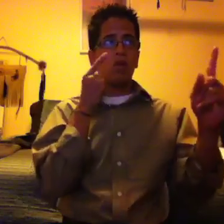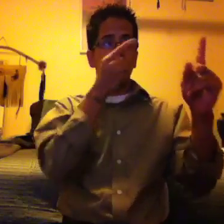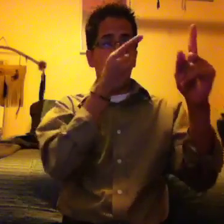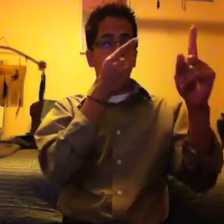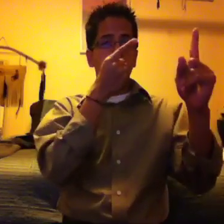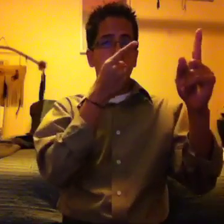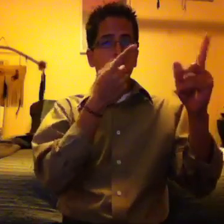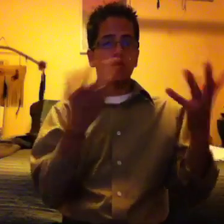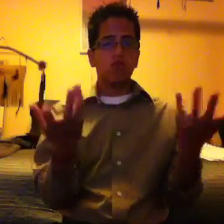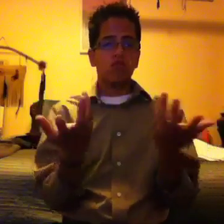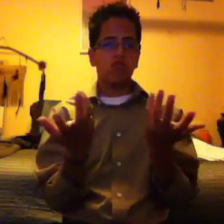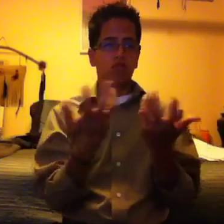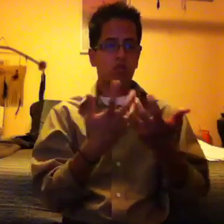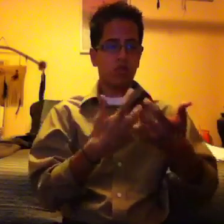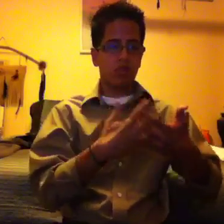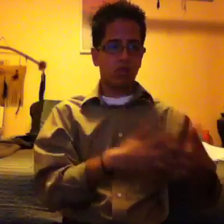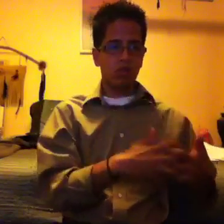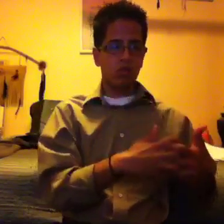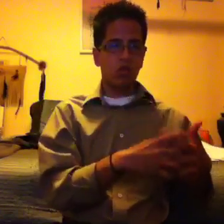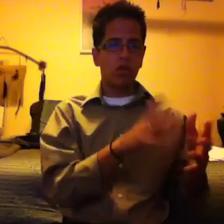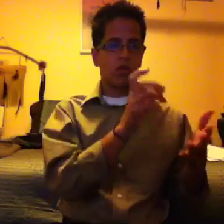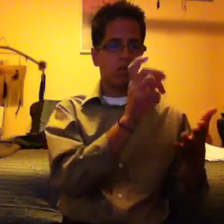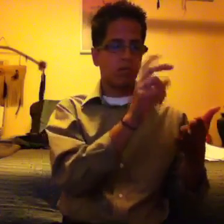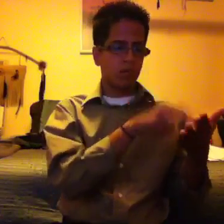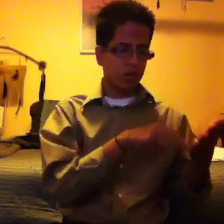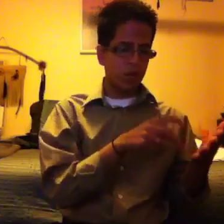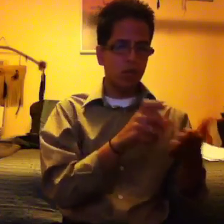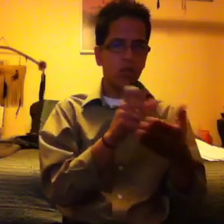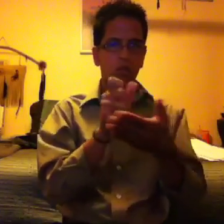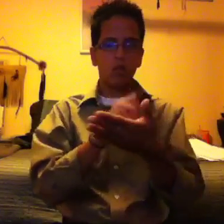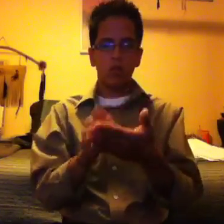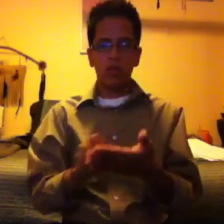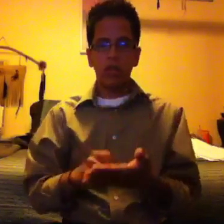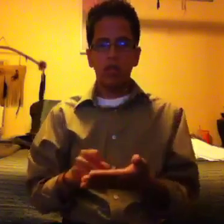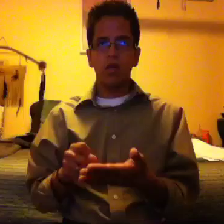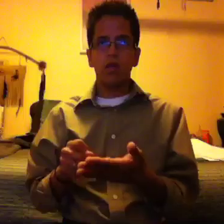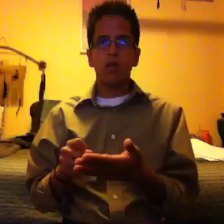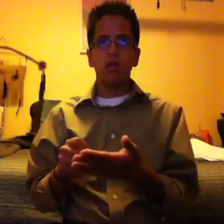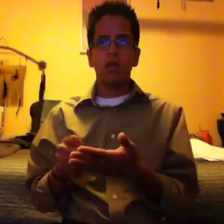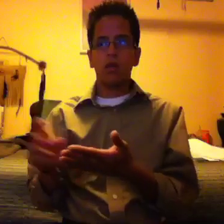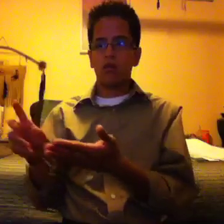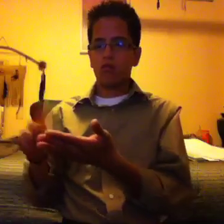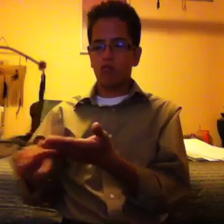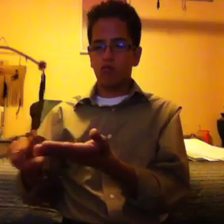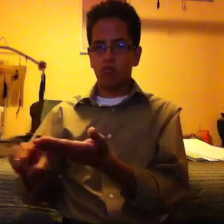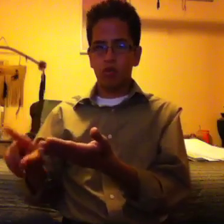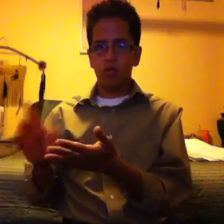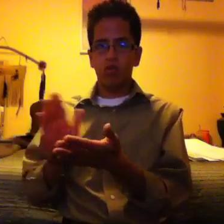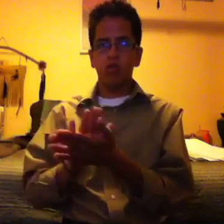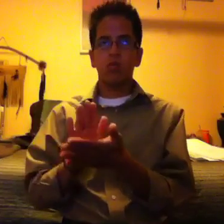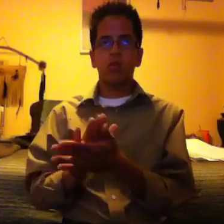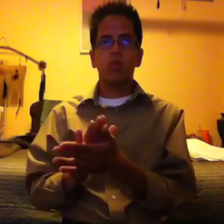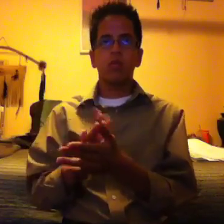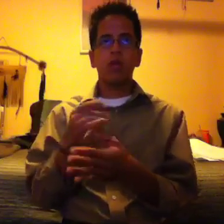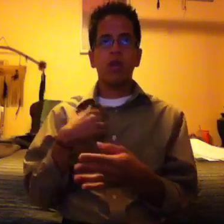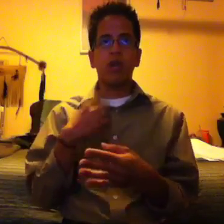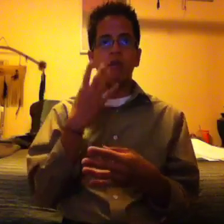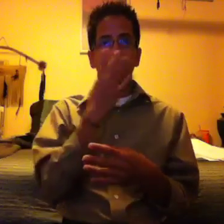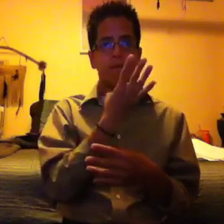in a meaningful way for my students. So what I do with this class is I have 4 content areas that I